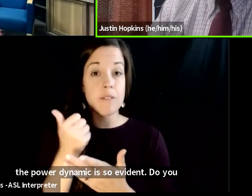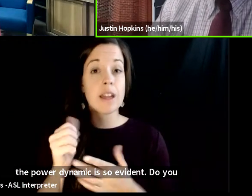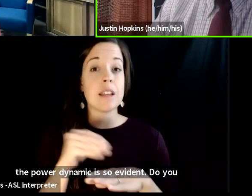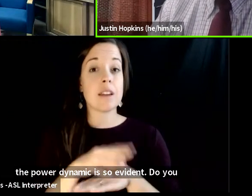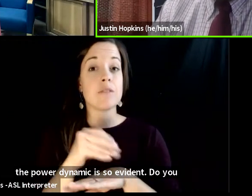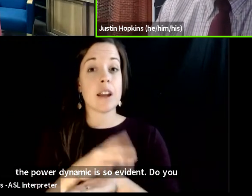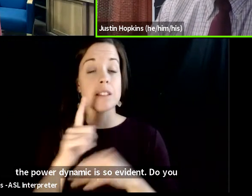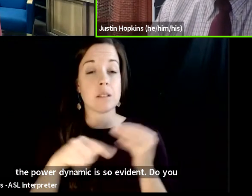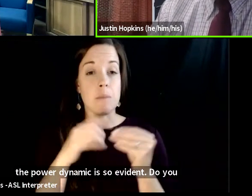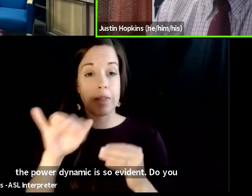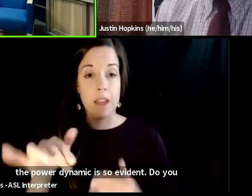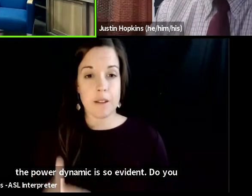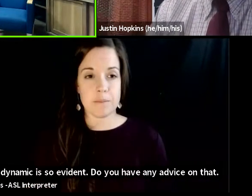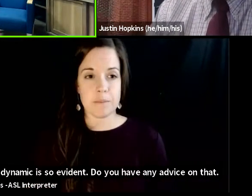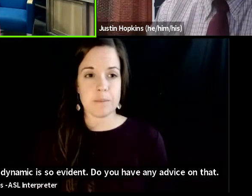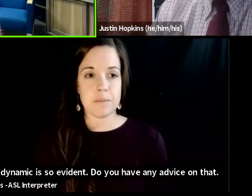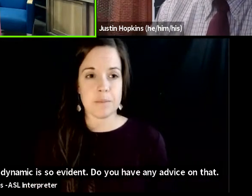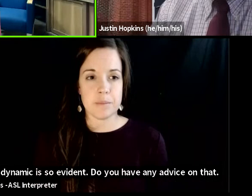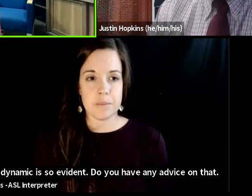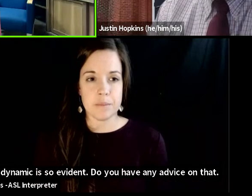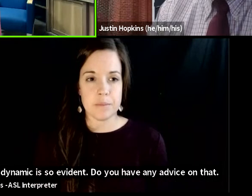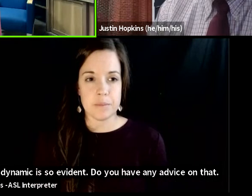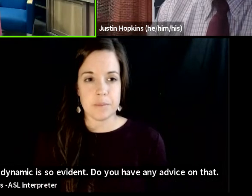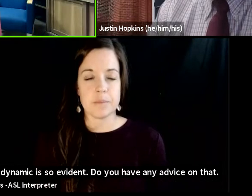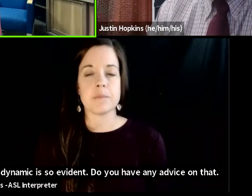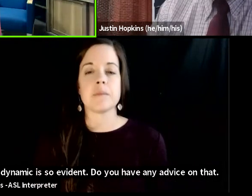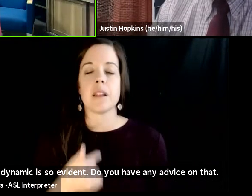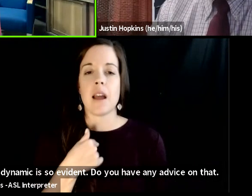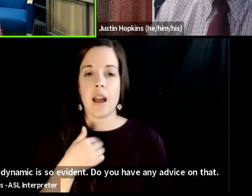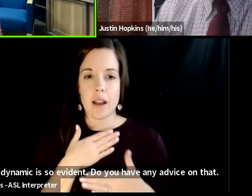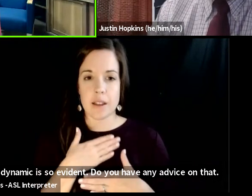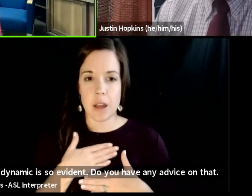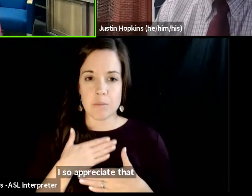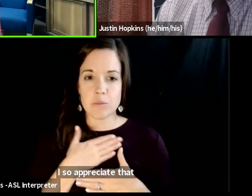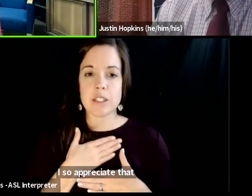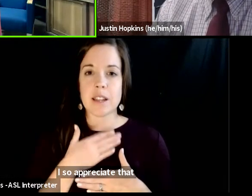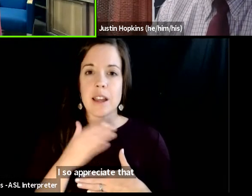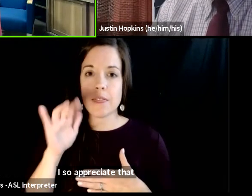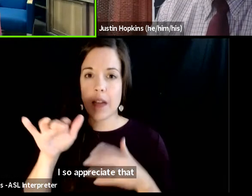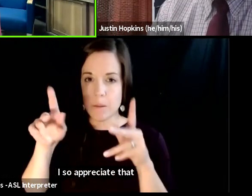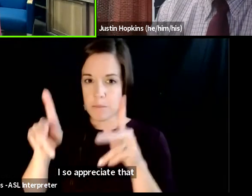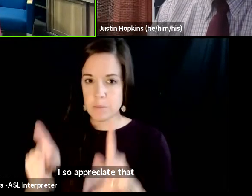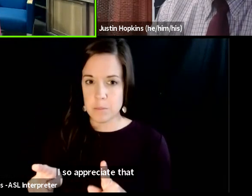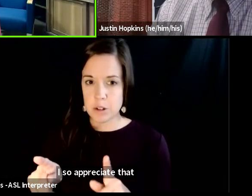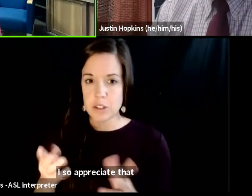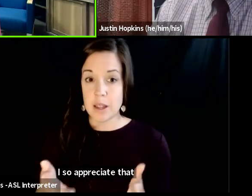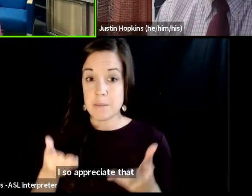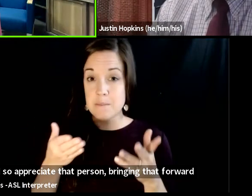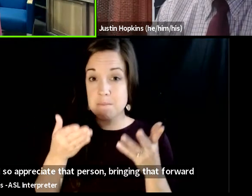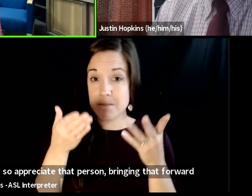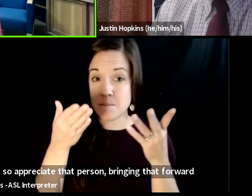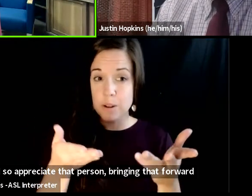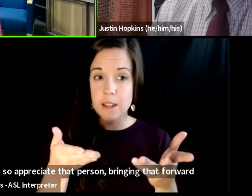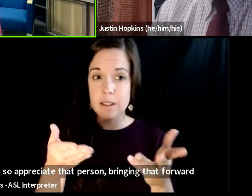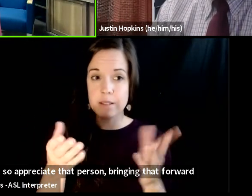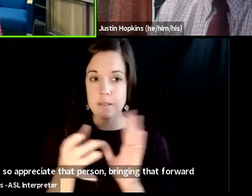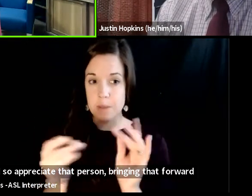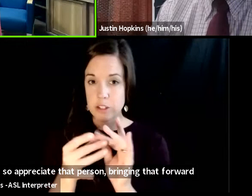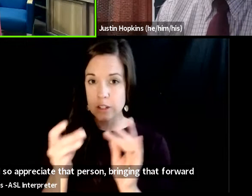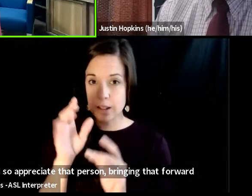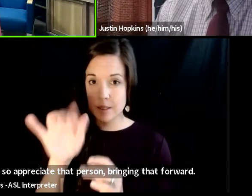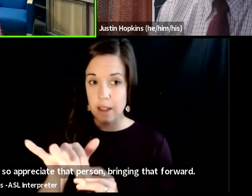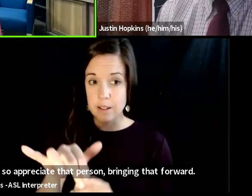that? I so appreciate that person bringing that forward.